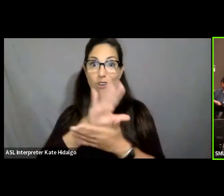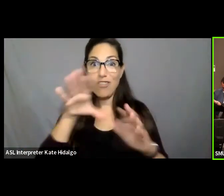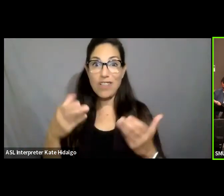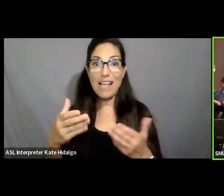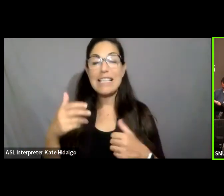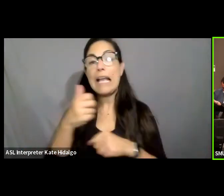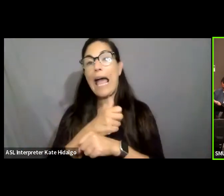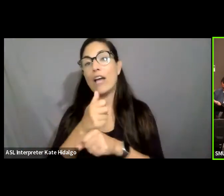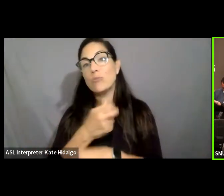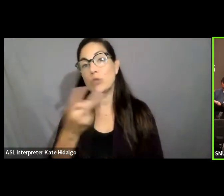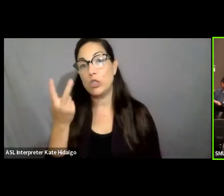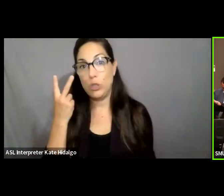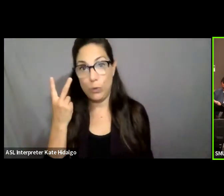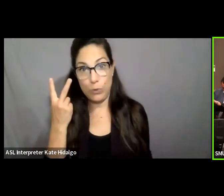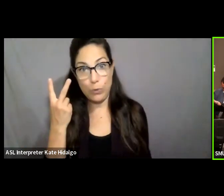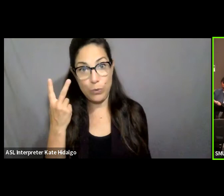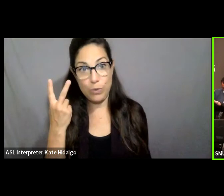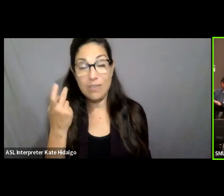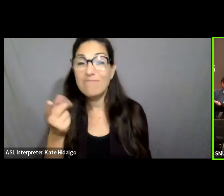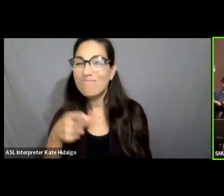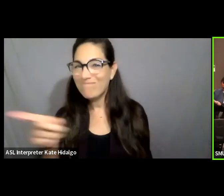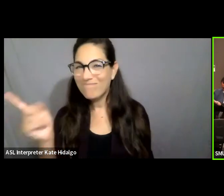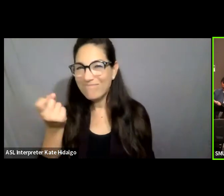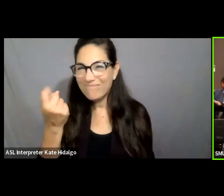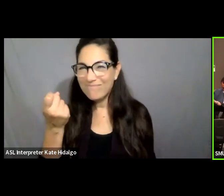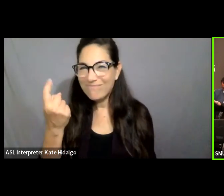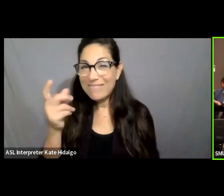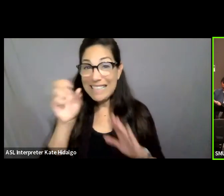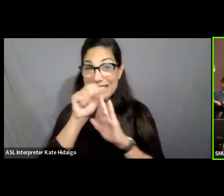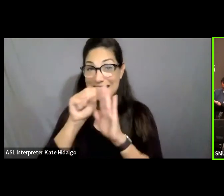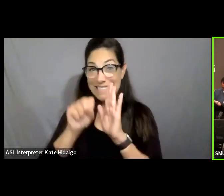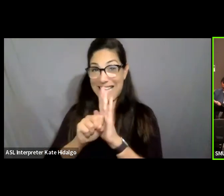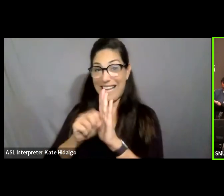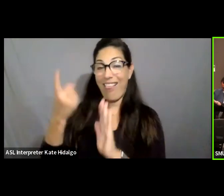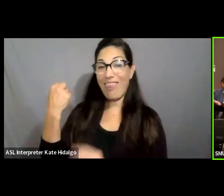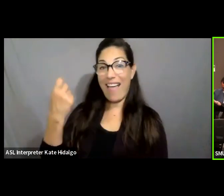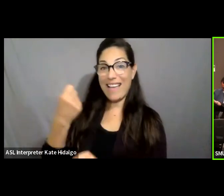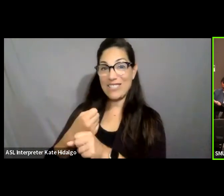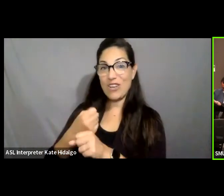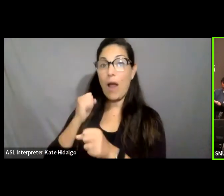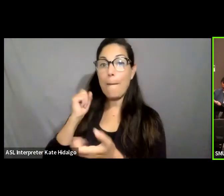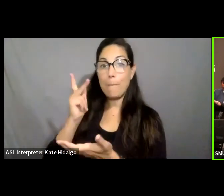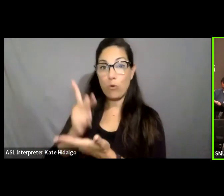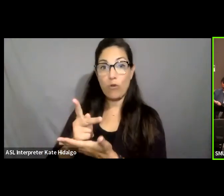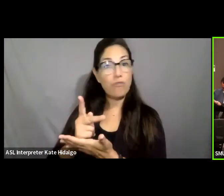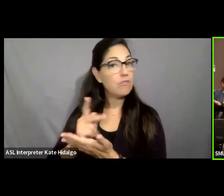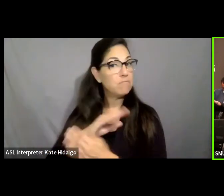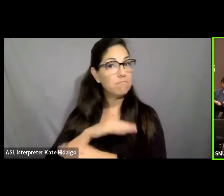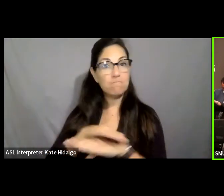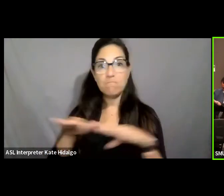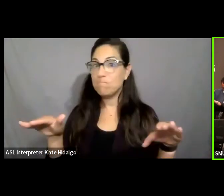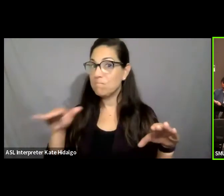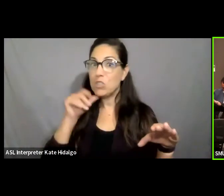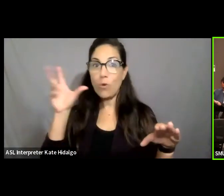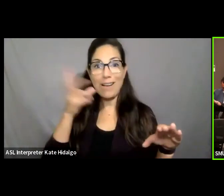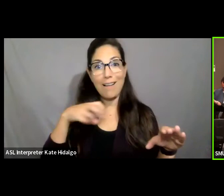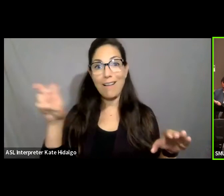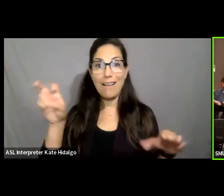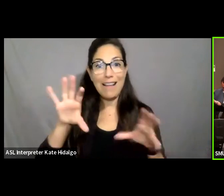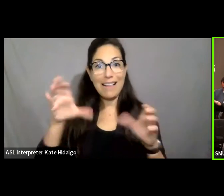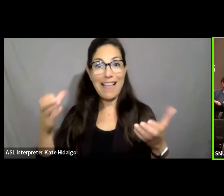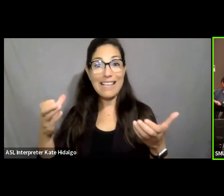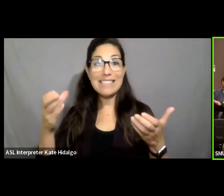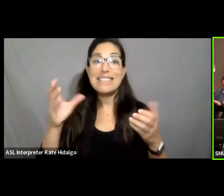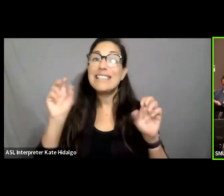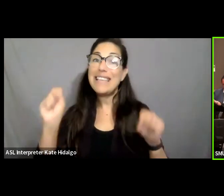Algebra 2. But as you know, the state last year approved that no more non-transferable courses would be